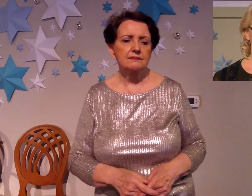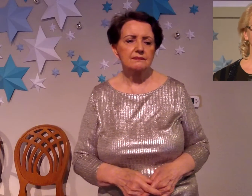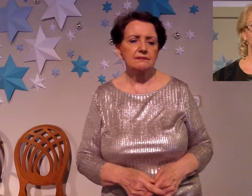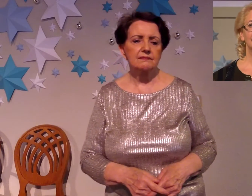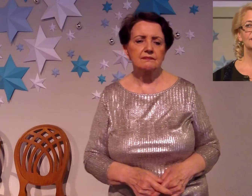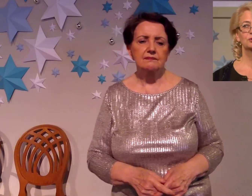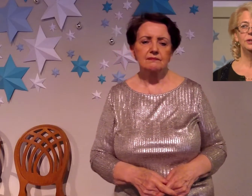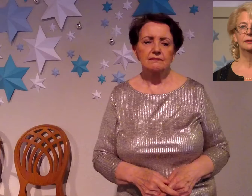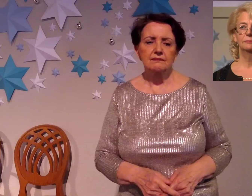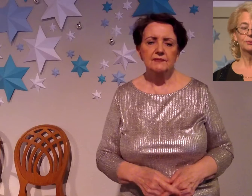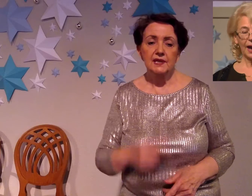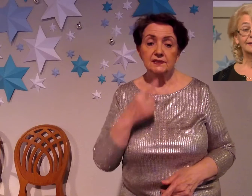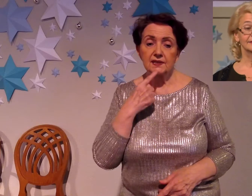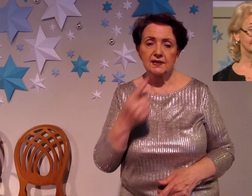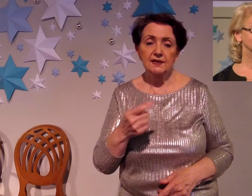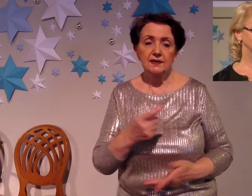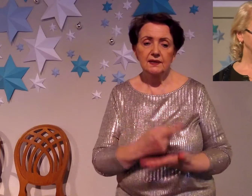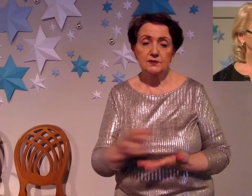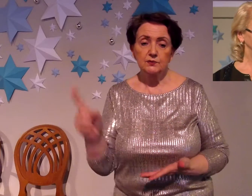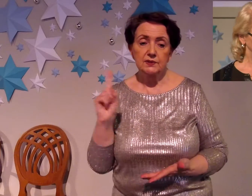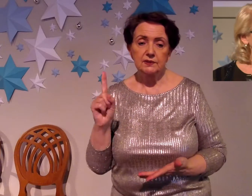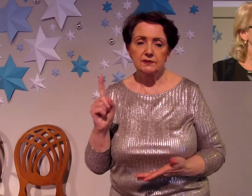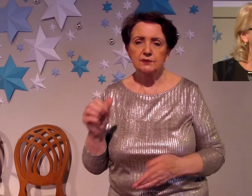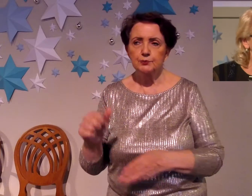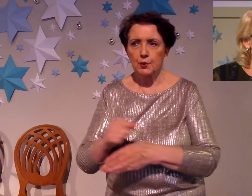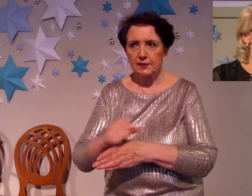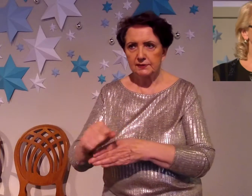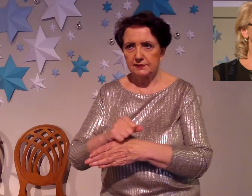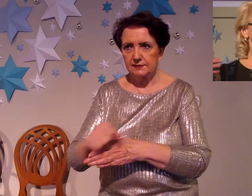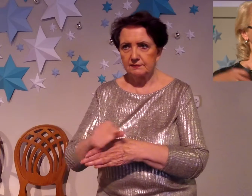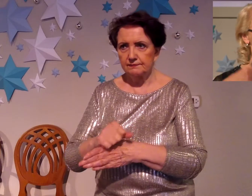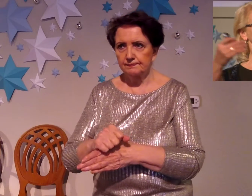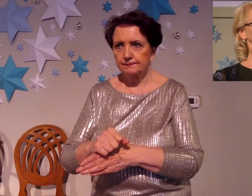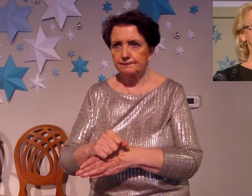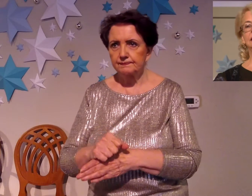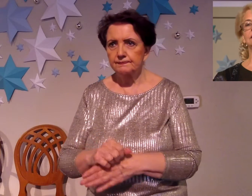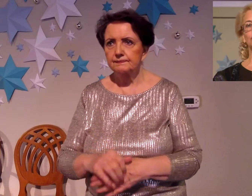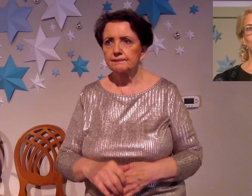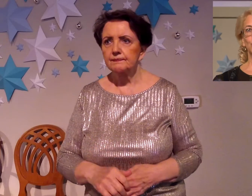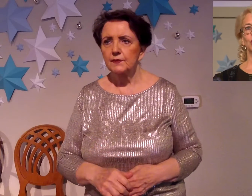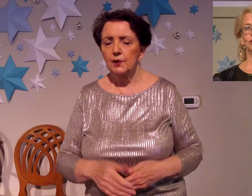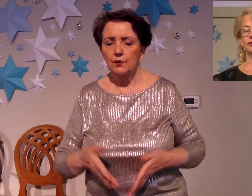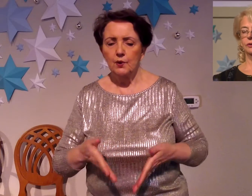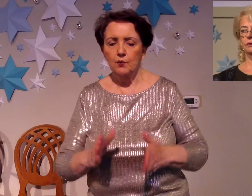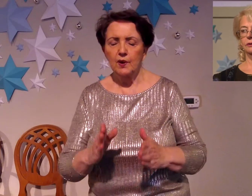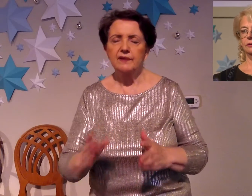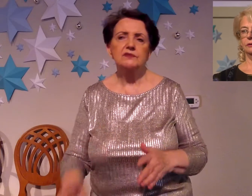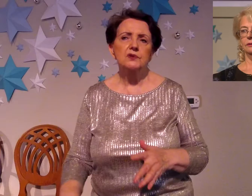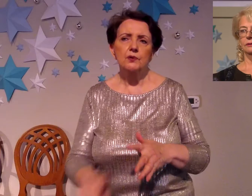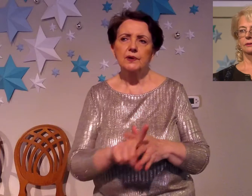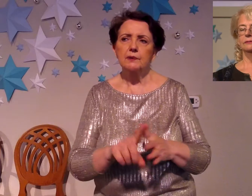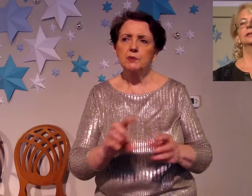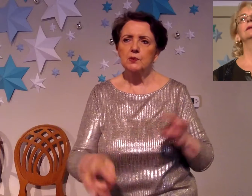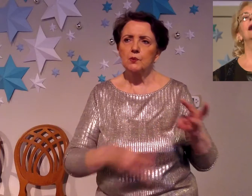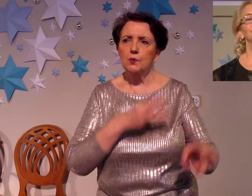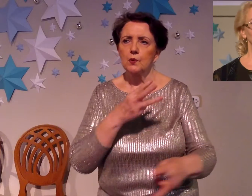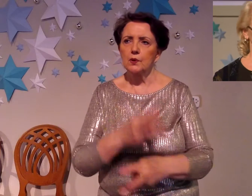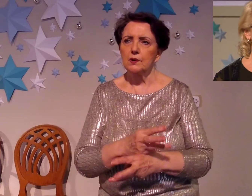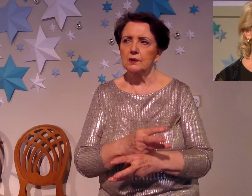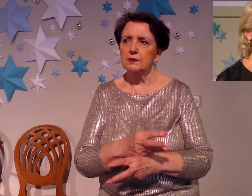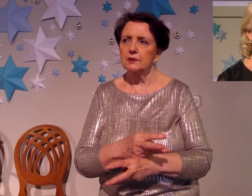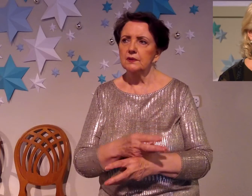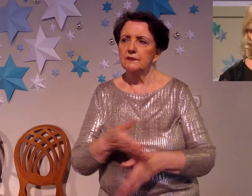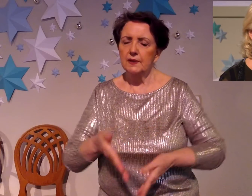well, I guess I said it last week, practice the way of being in the world that